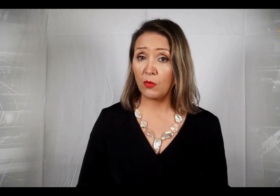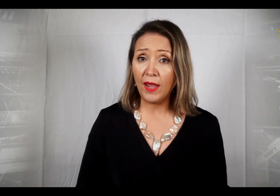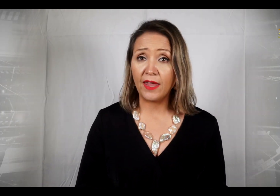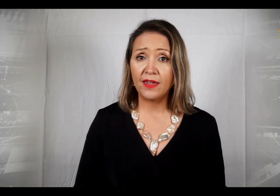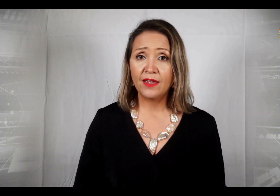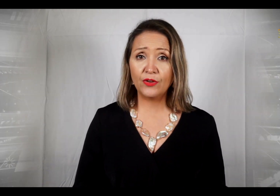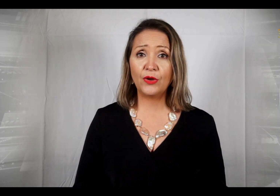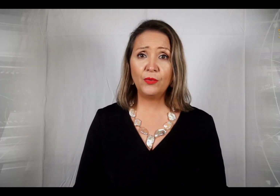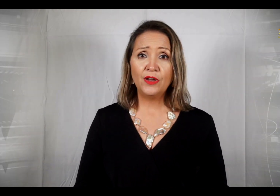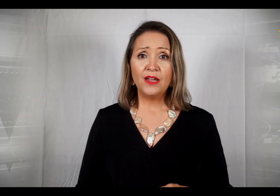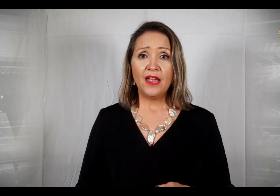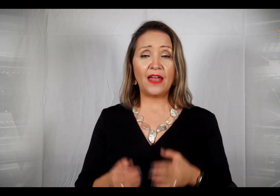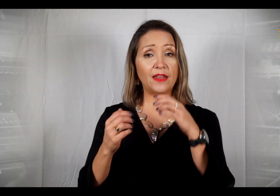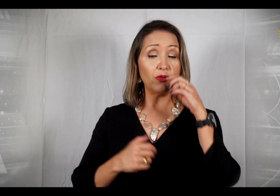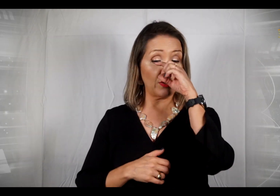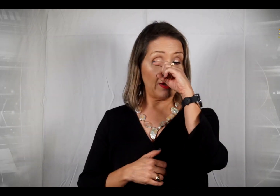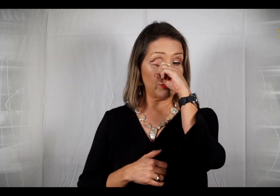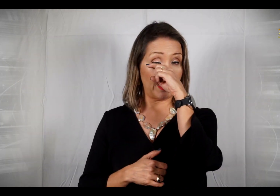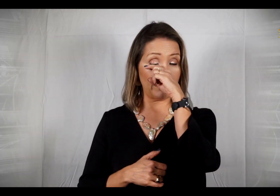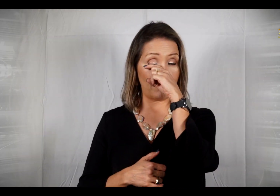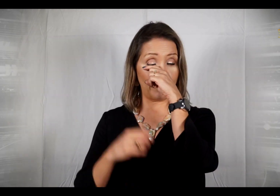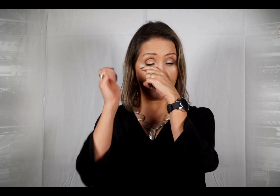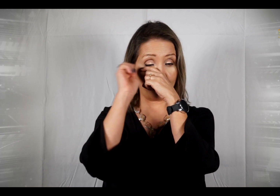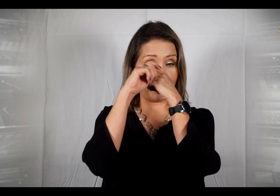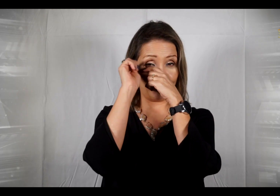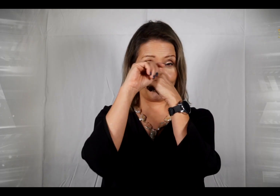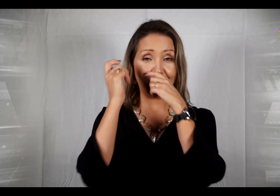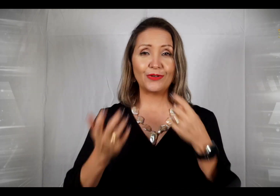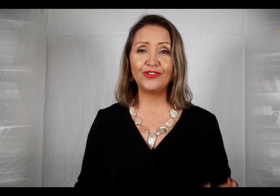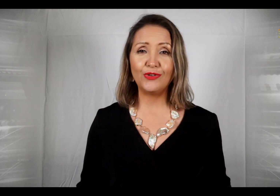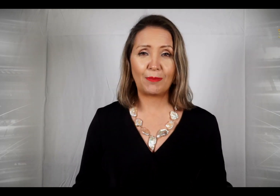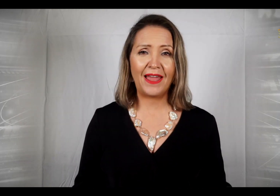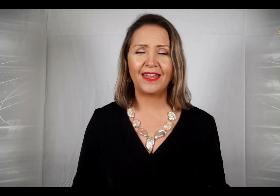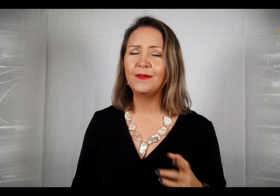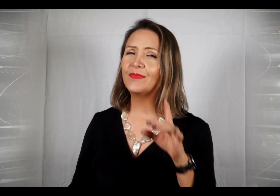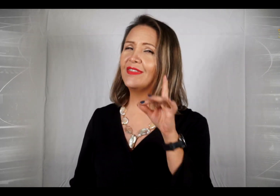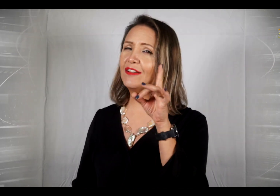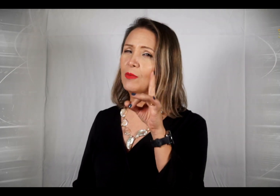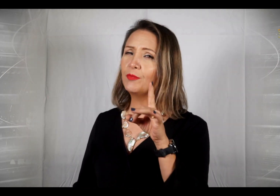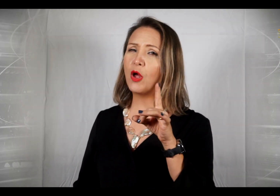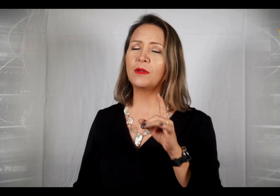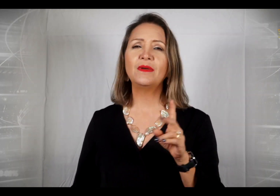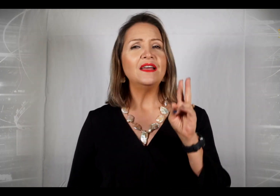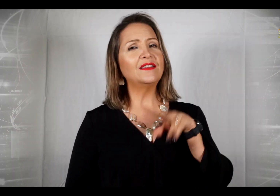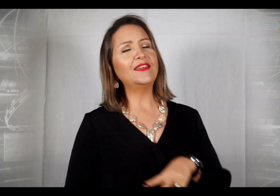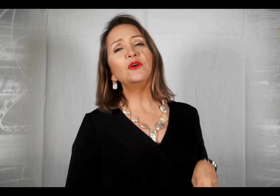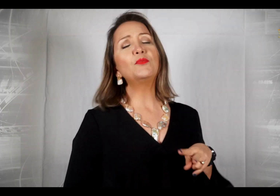way, And then you're going to have to be kind of like pulling them down so you can continue applying. That's one problem. The second